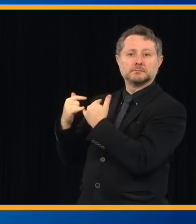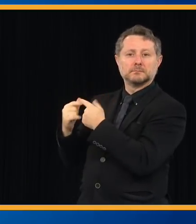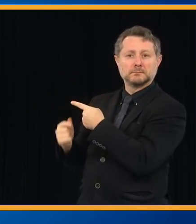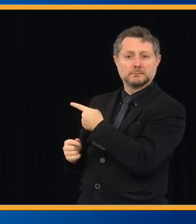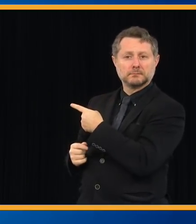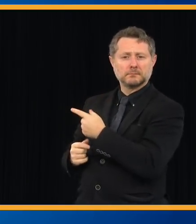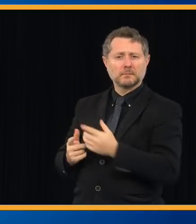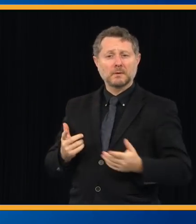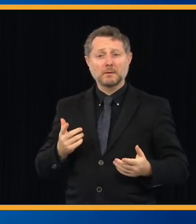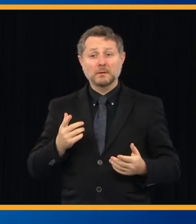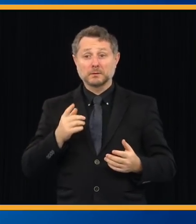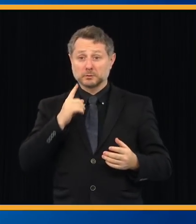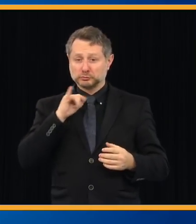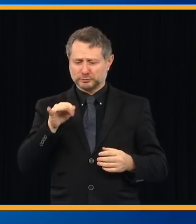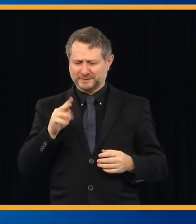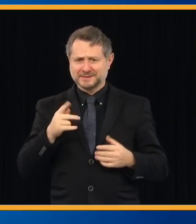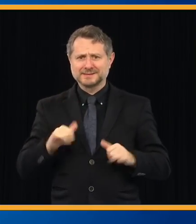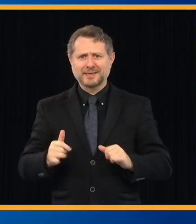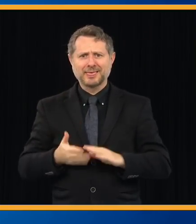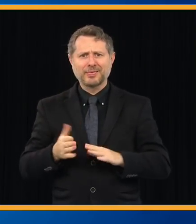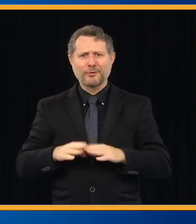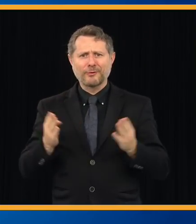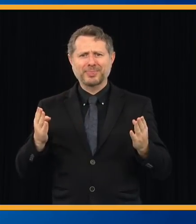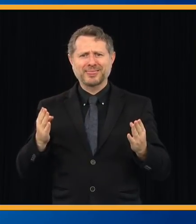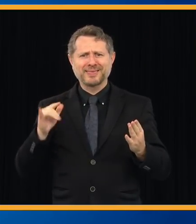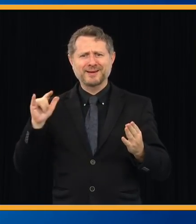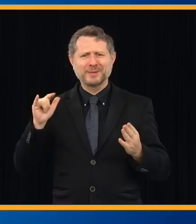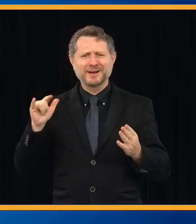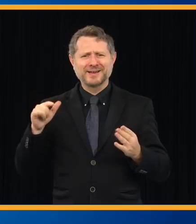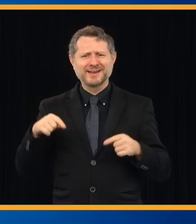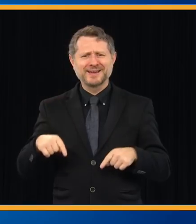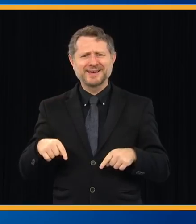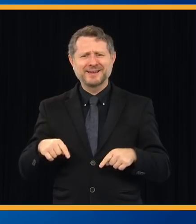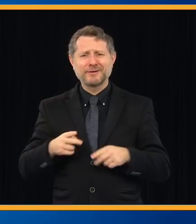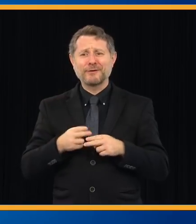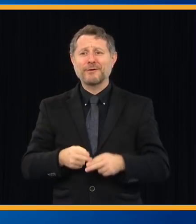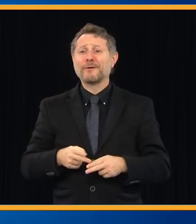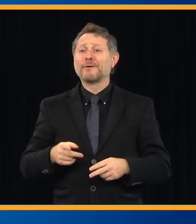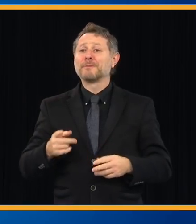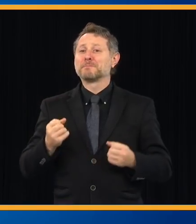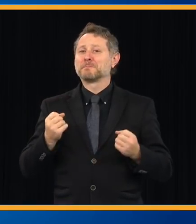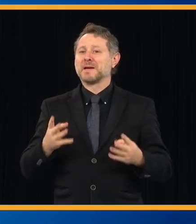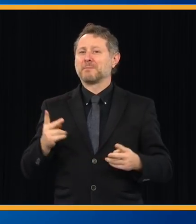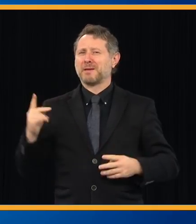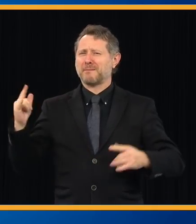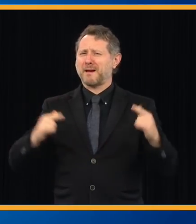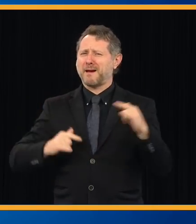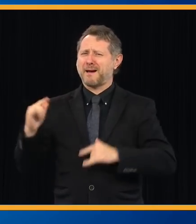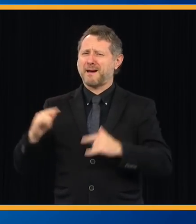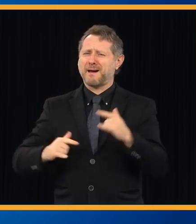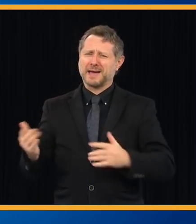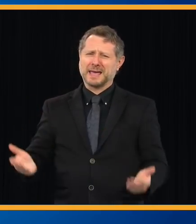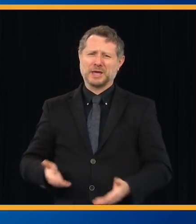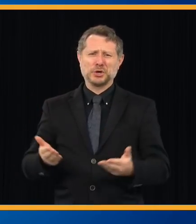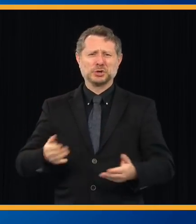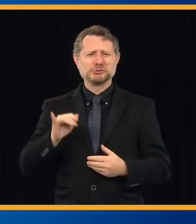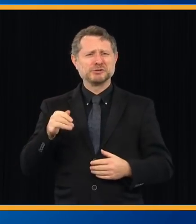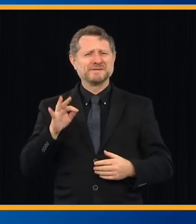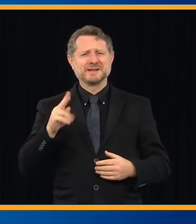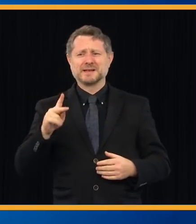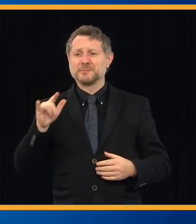Airport open in New York as what's called a quote-unquote funnel airports. There are about 4 airports in the nation that were left